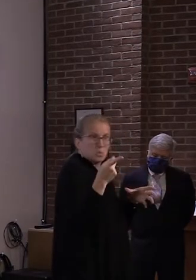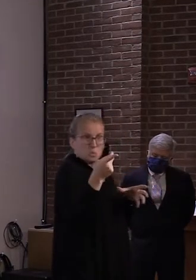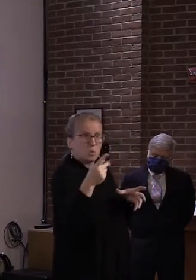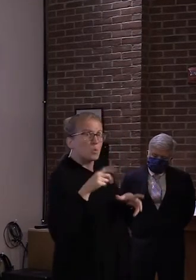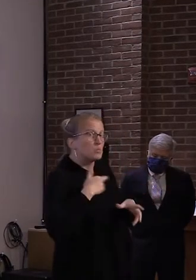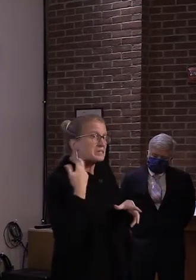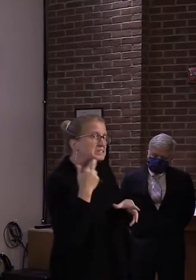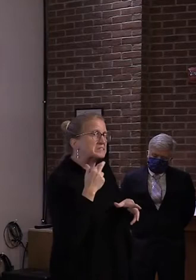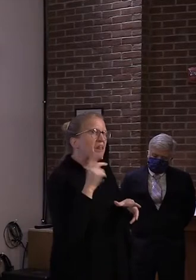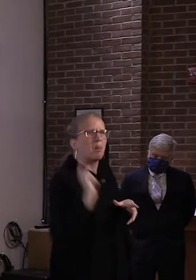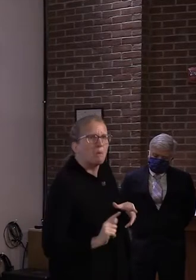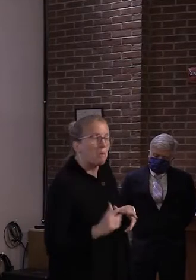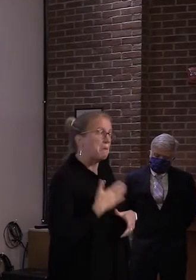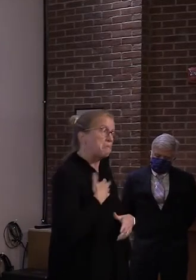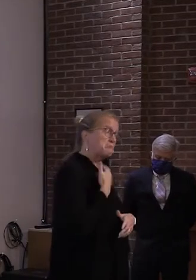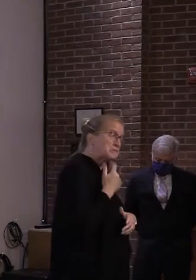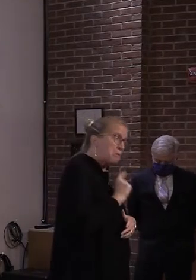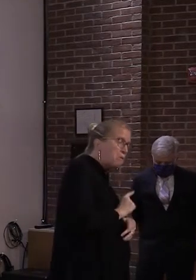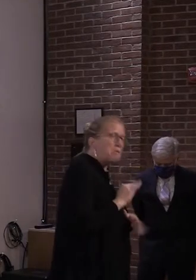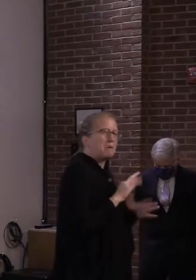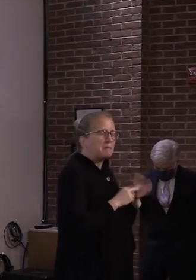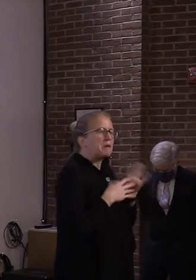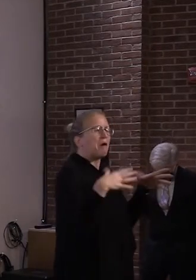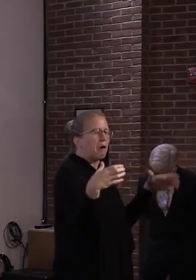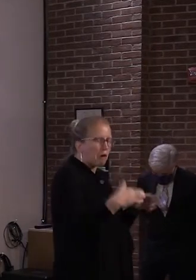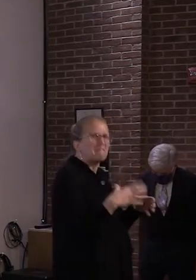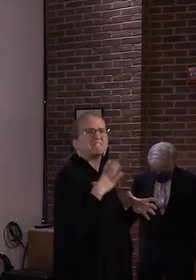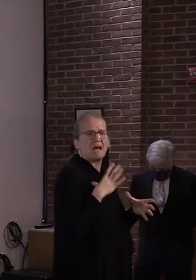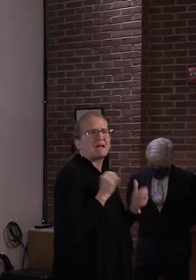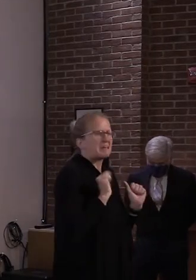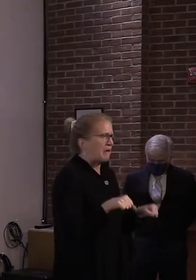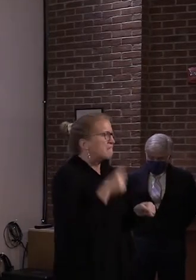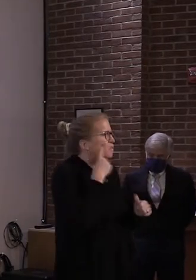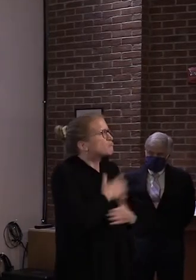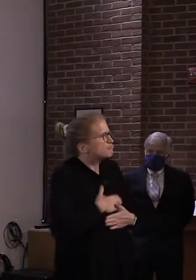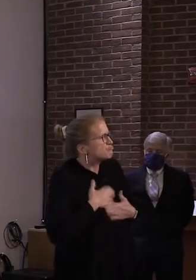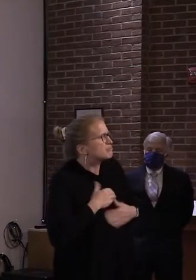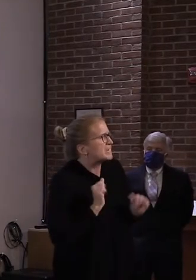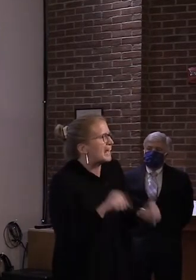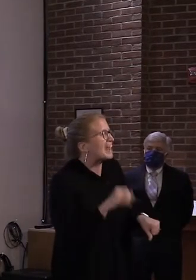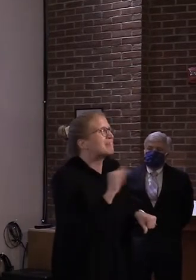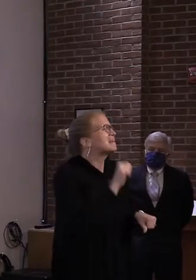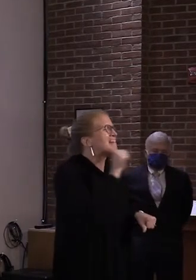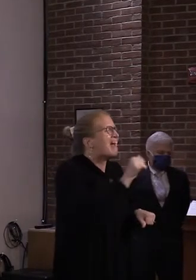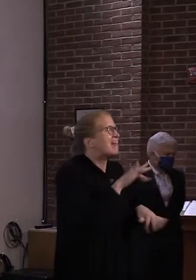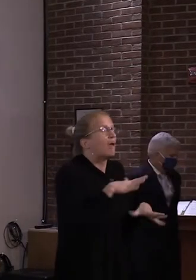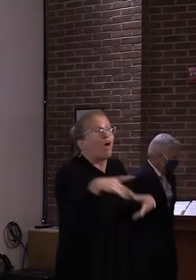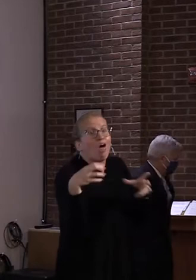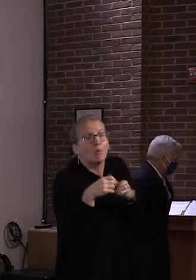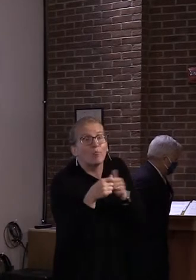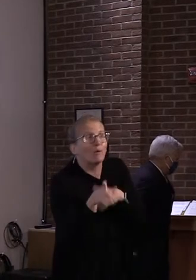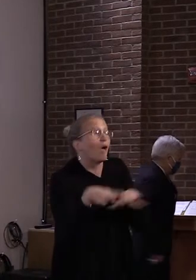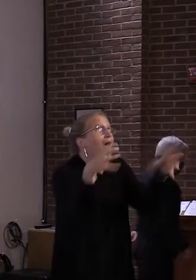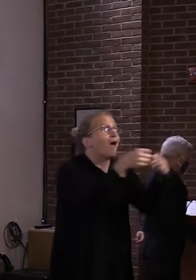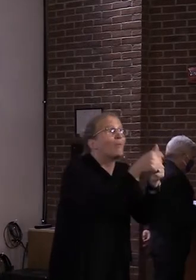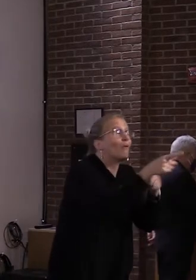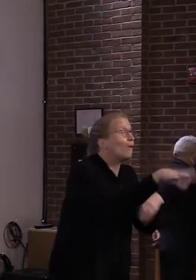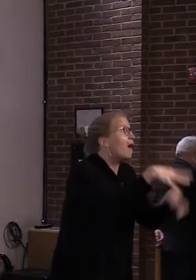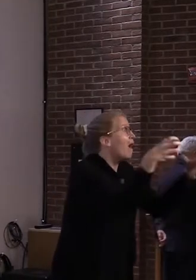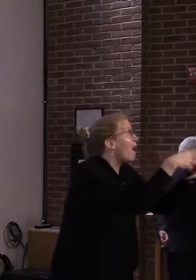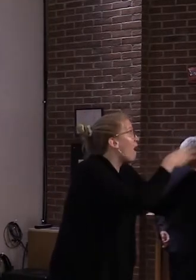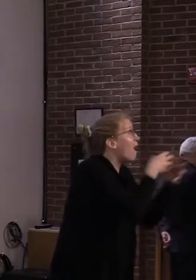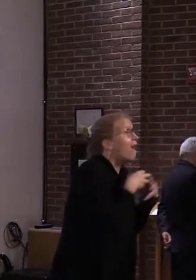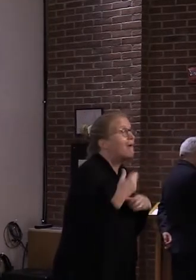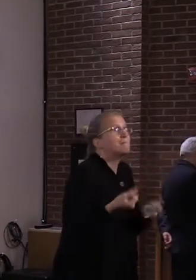encounter. Second rule is about what I call contact density, which essentially means avoid